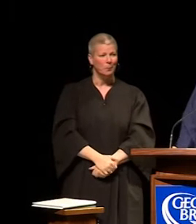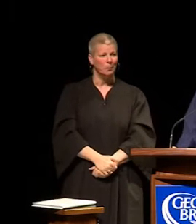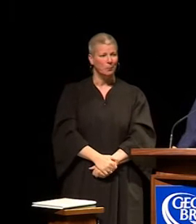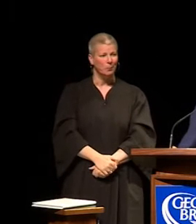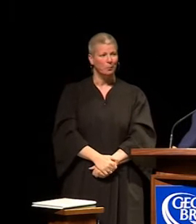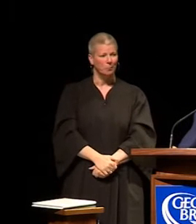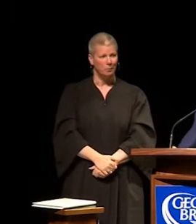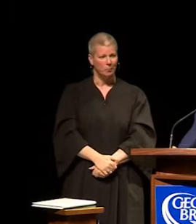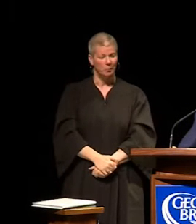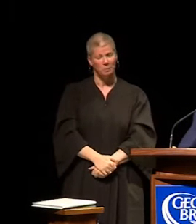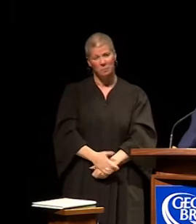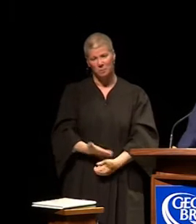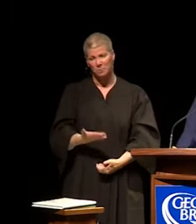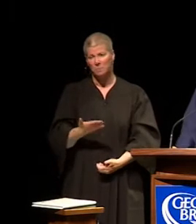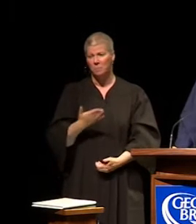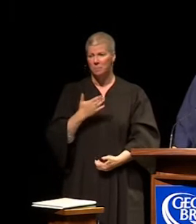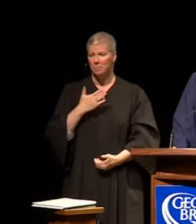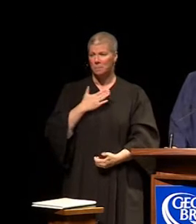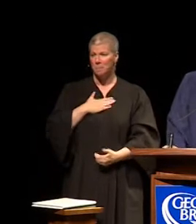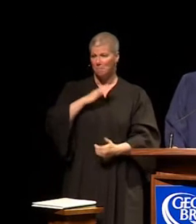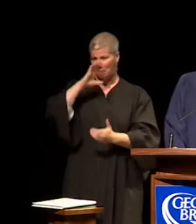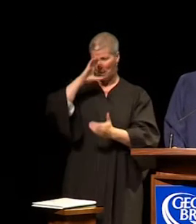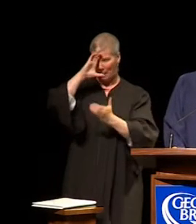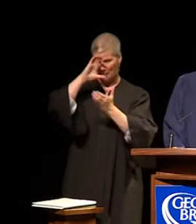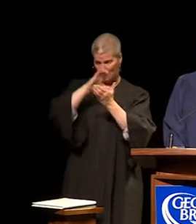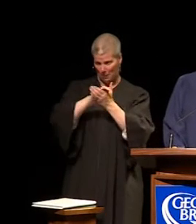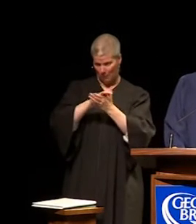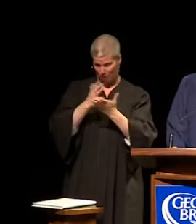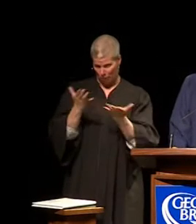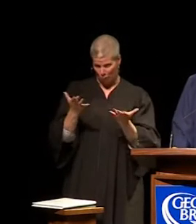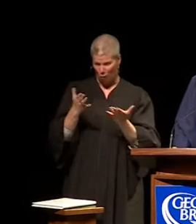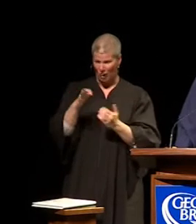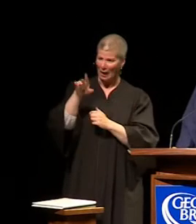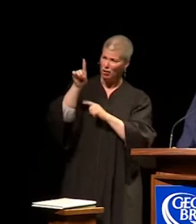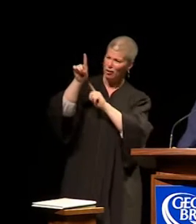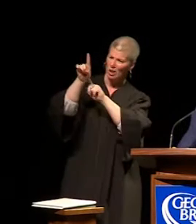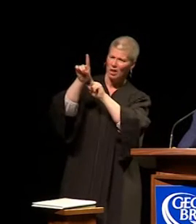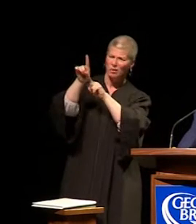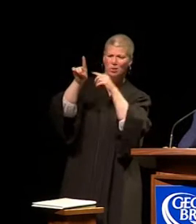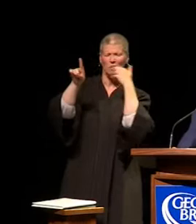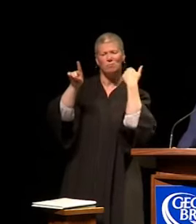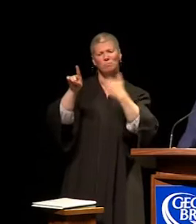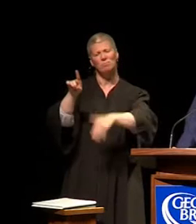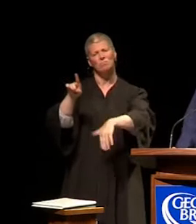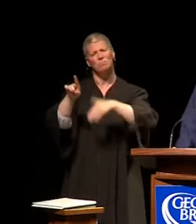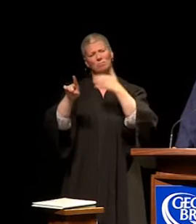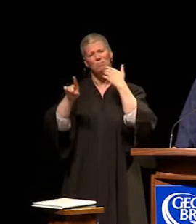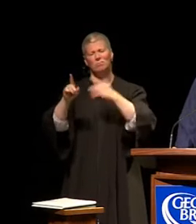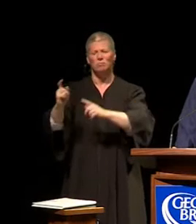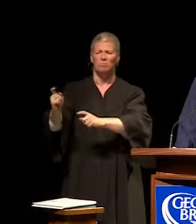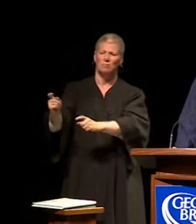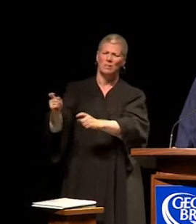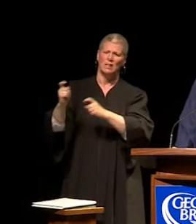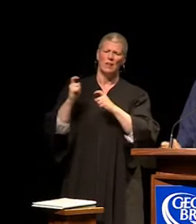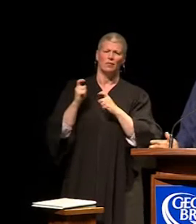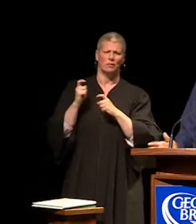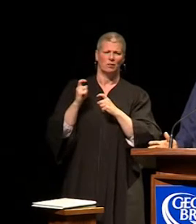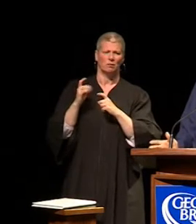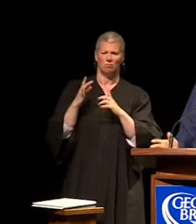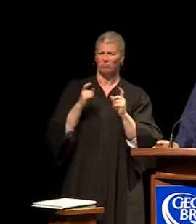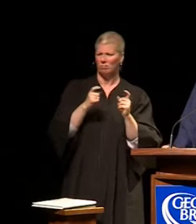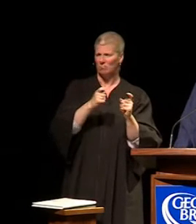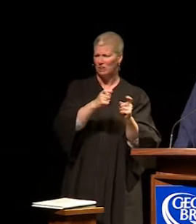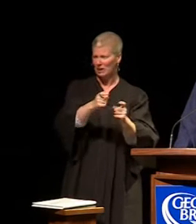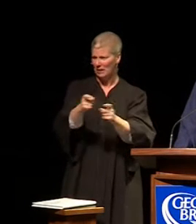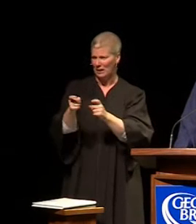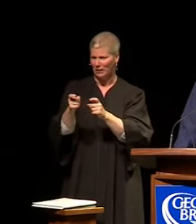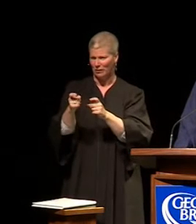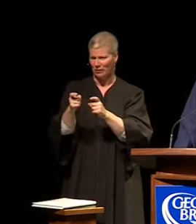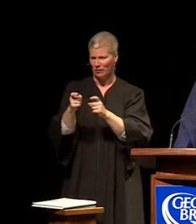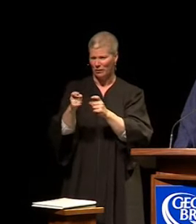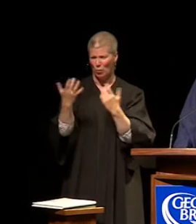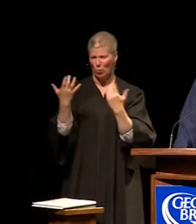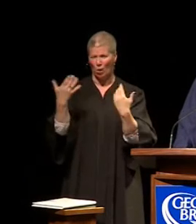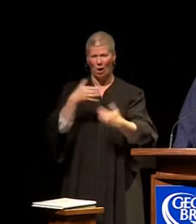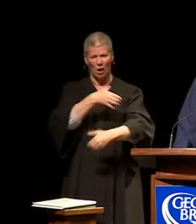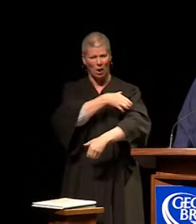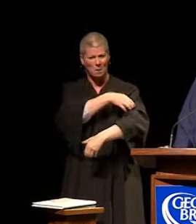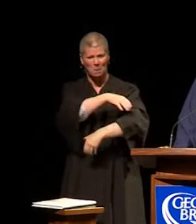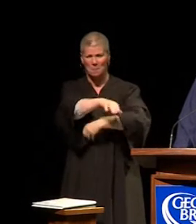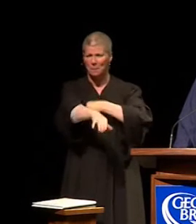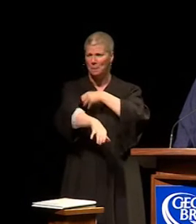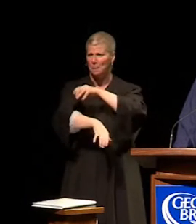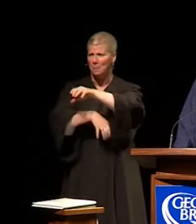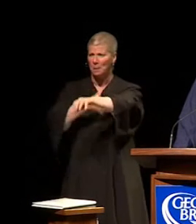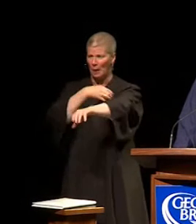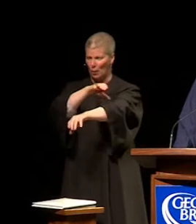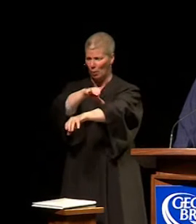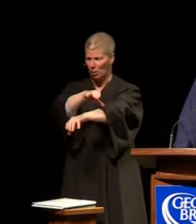It is my belief that education is the greatest gift that can be bestowed because it empowers. And here